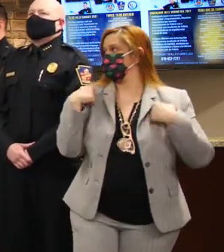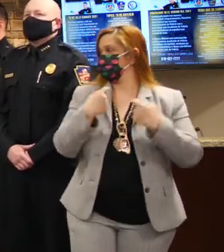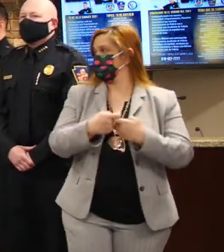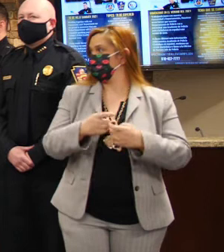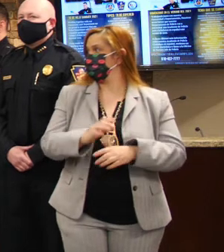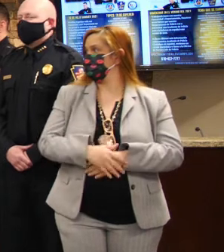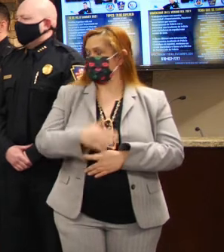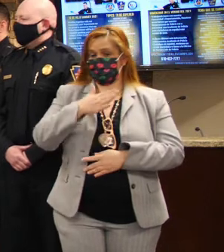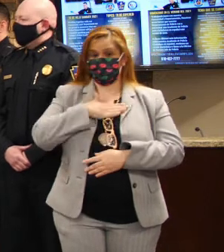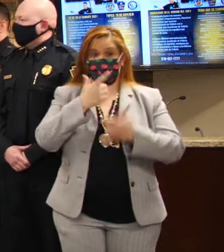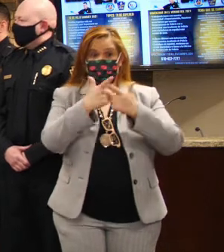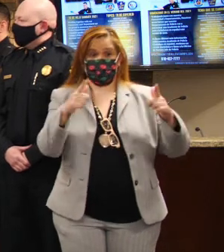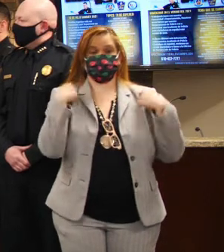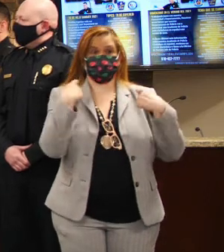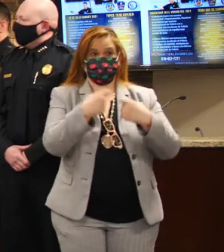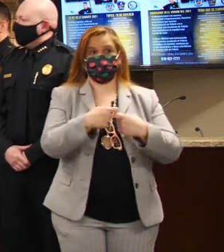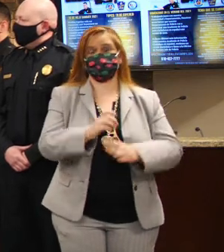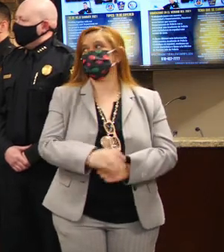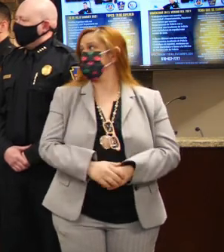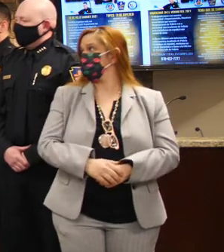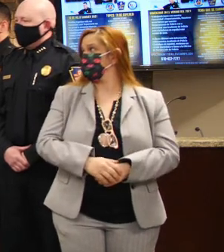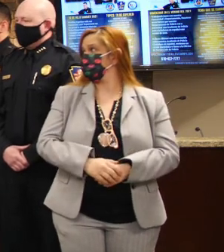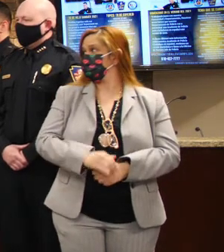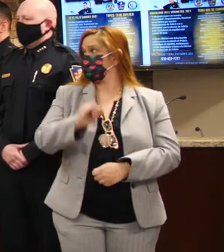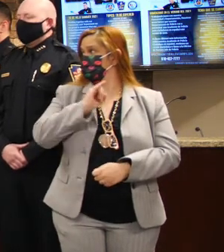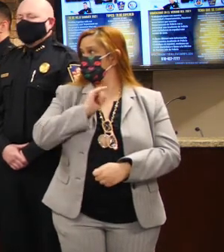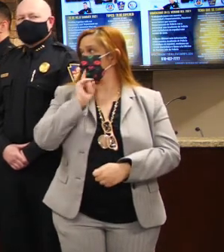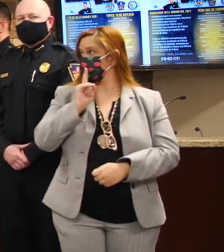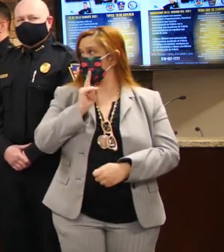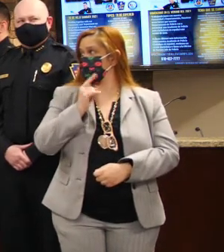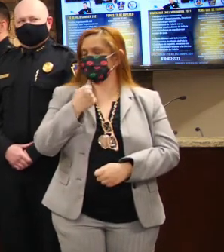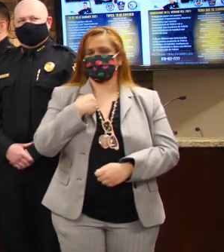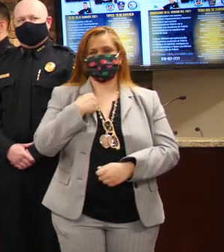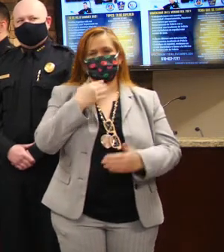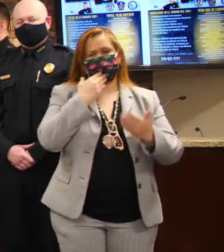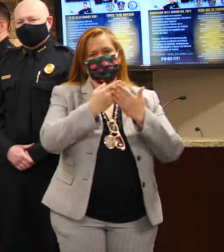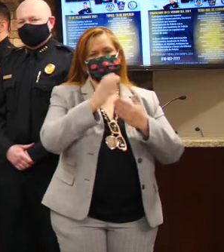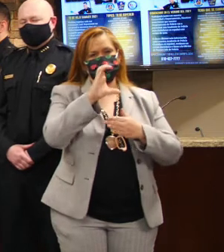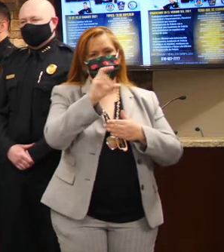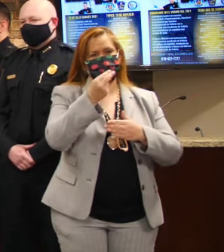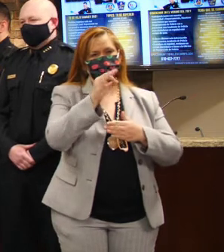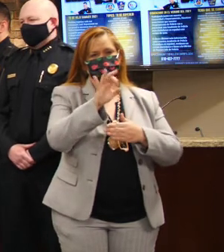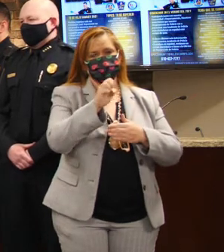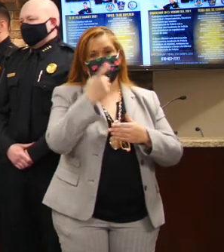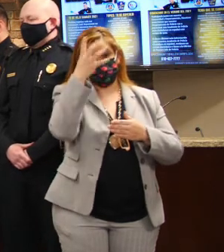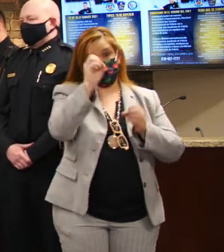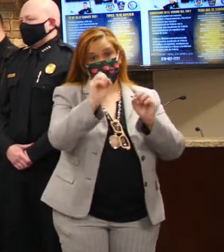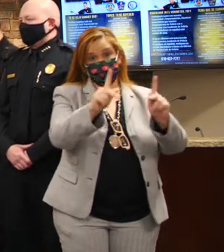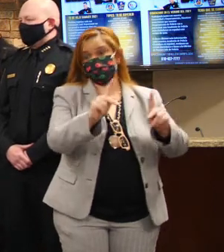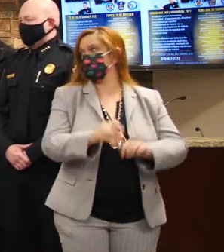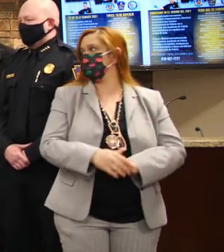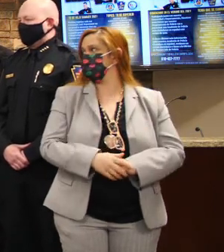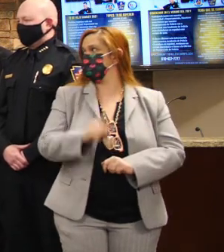Academy. Pretty much just excited, glad to have the opportunity to teach you guys, show you guys what we're about, express